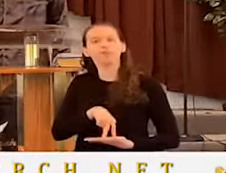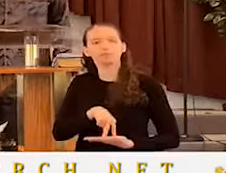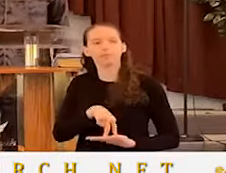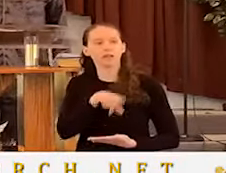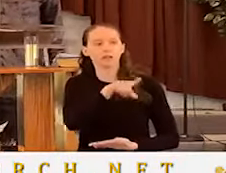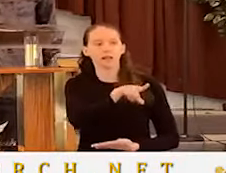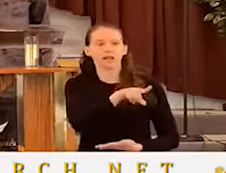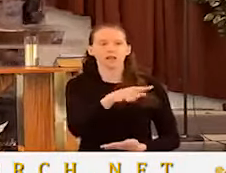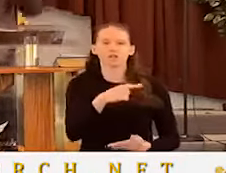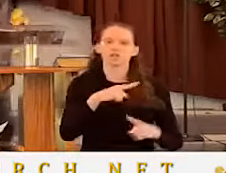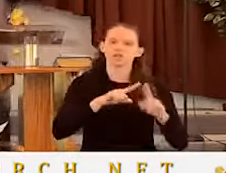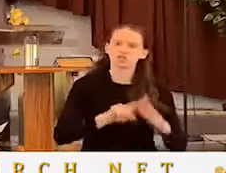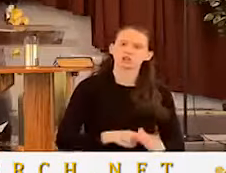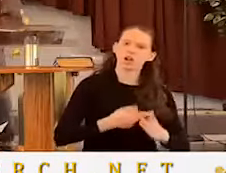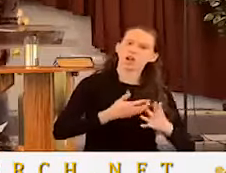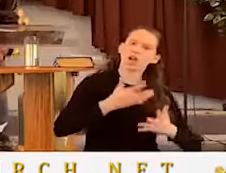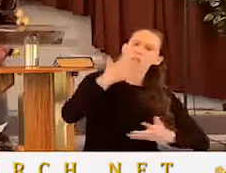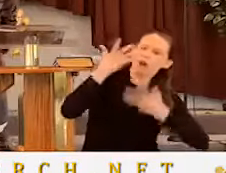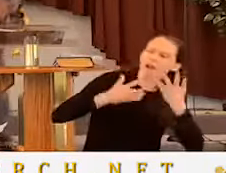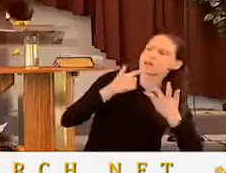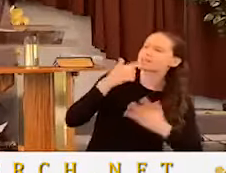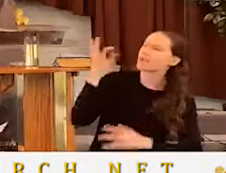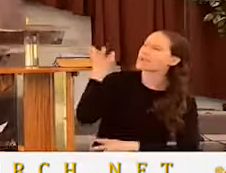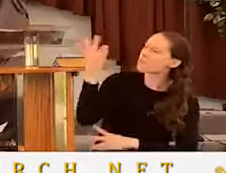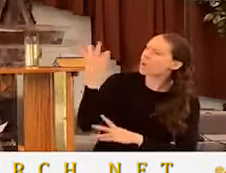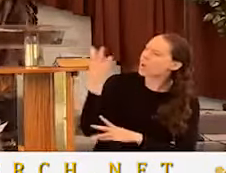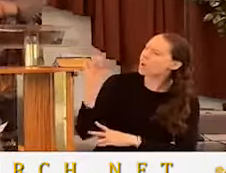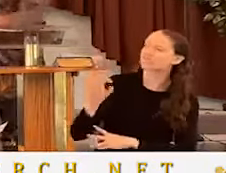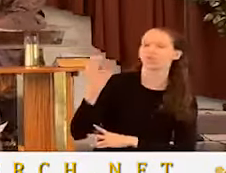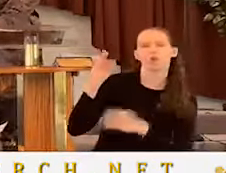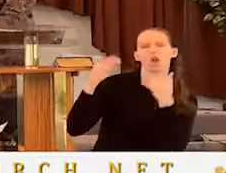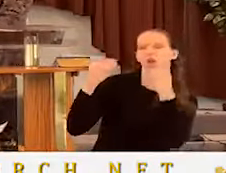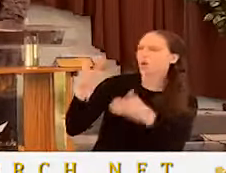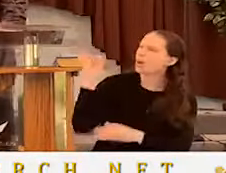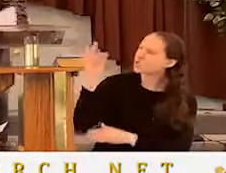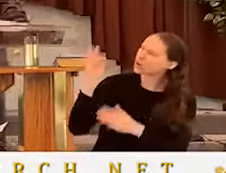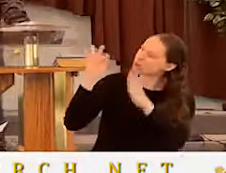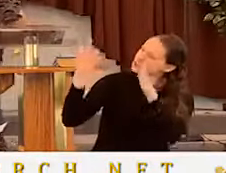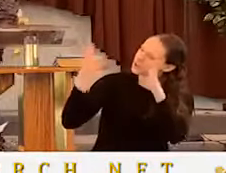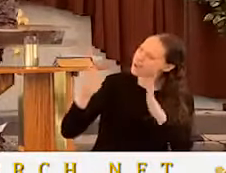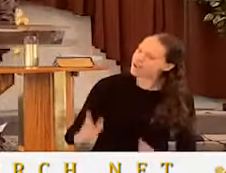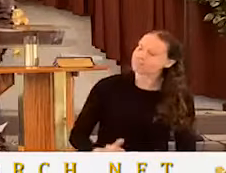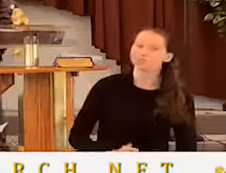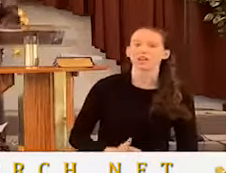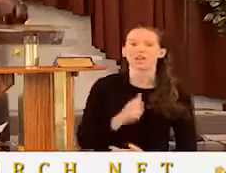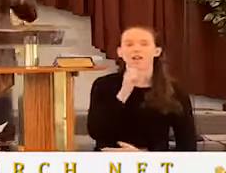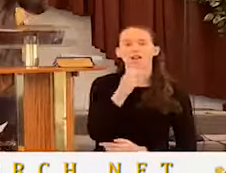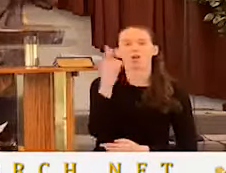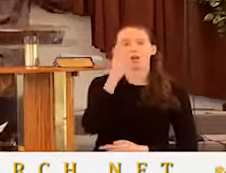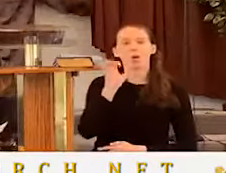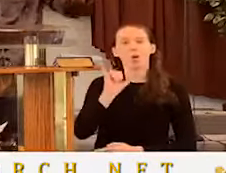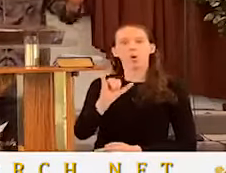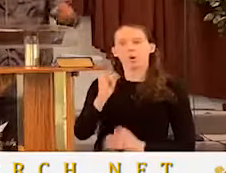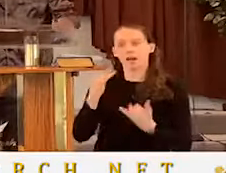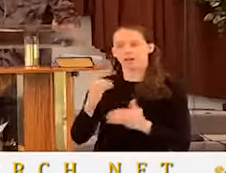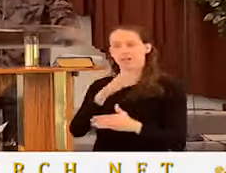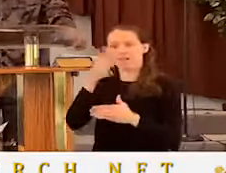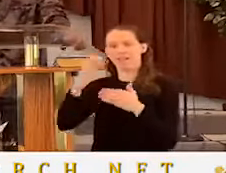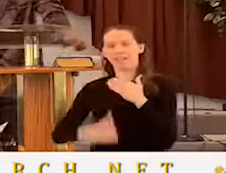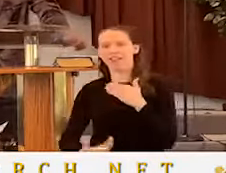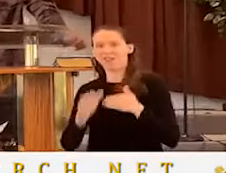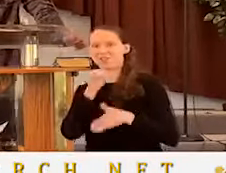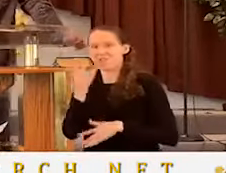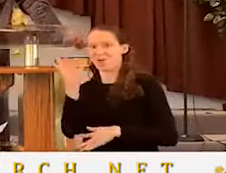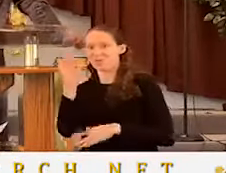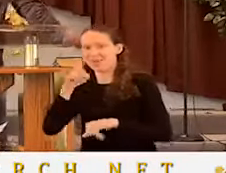And the deacon began to holler, "Preach, Pastor! Preach, Pastor!" Not realizing that it was the end